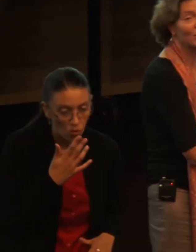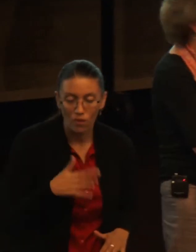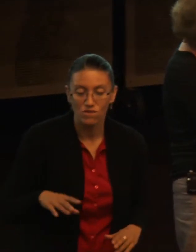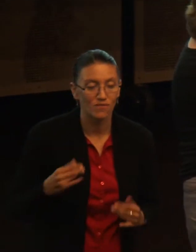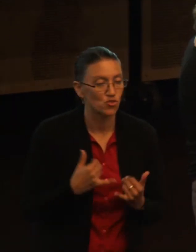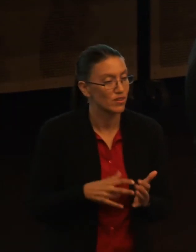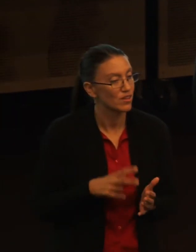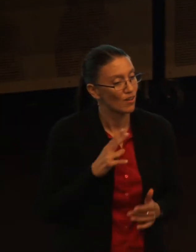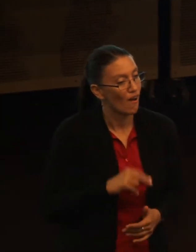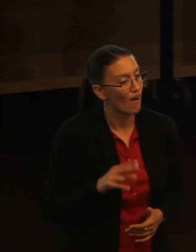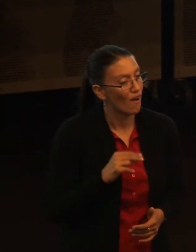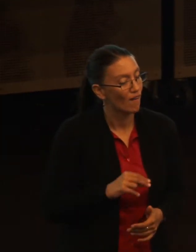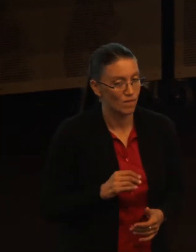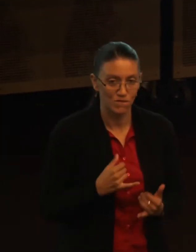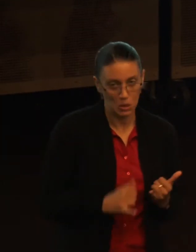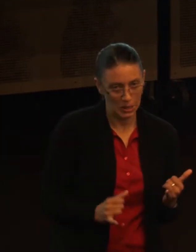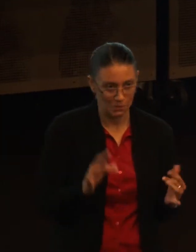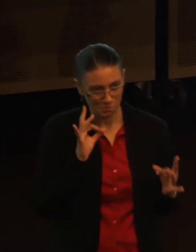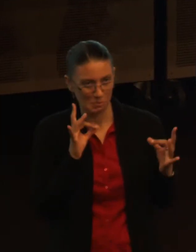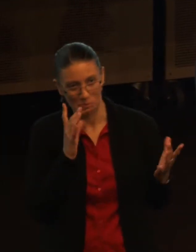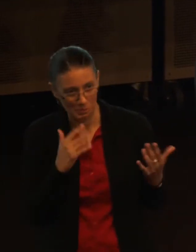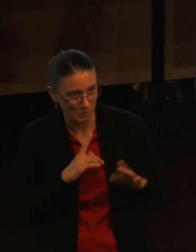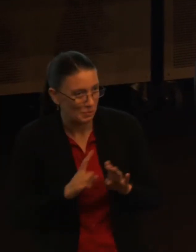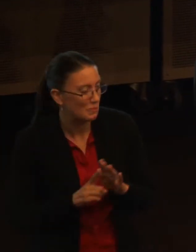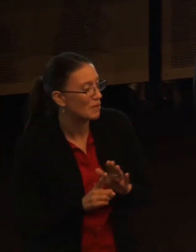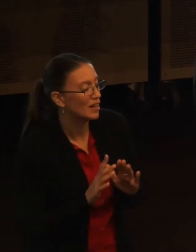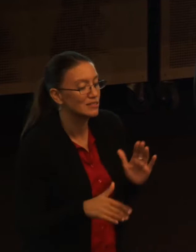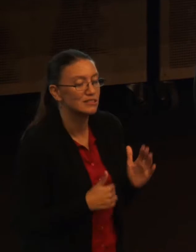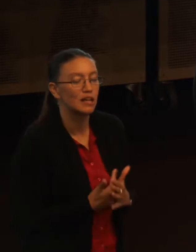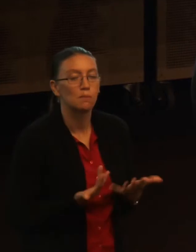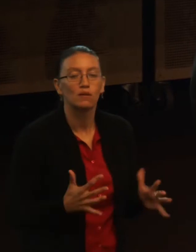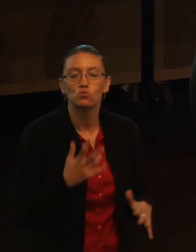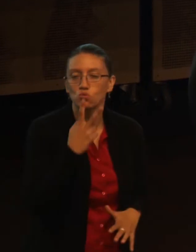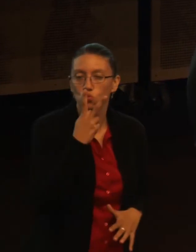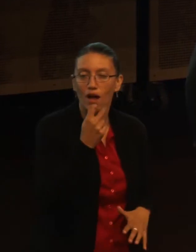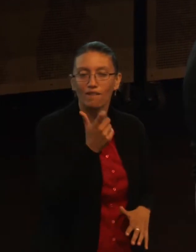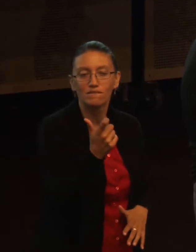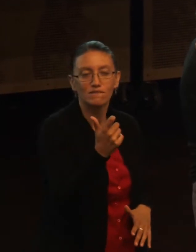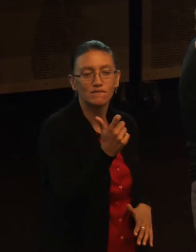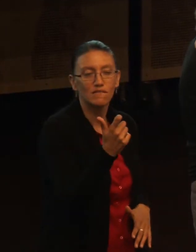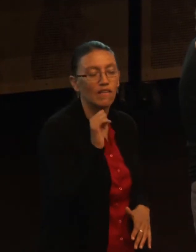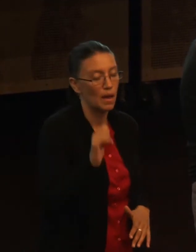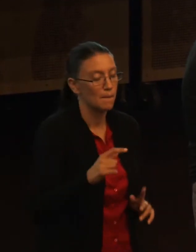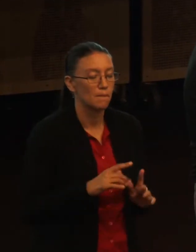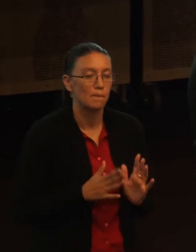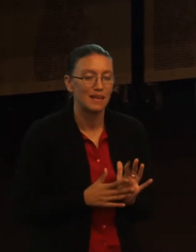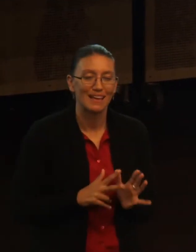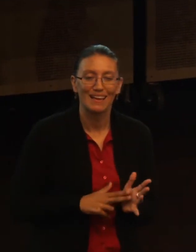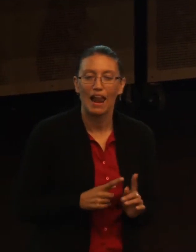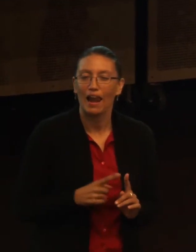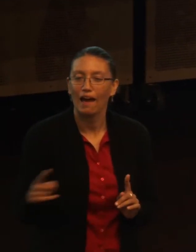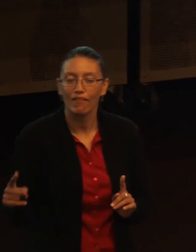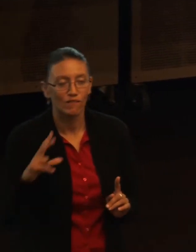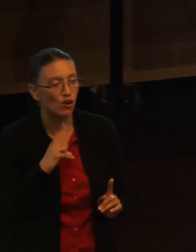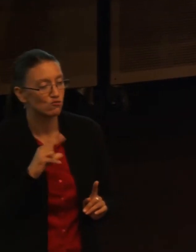young for some of the precocious ones, up until about 2.5 years old, with a mean length of utterance going